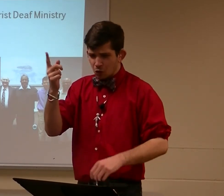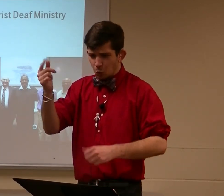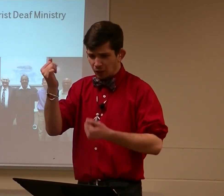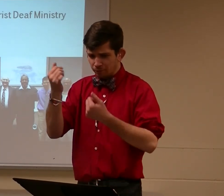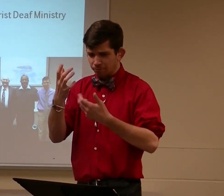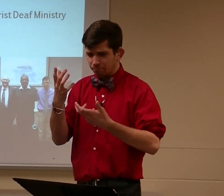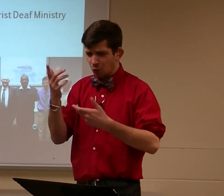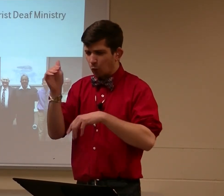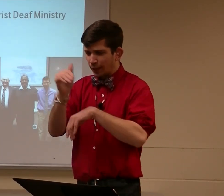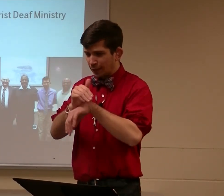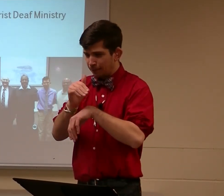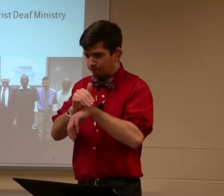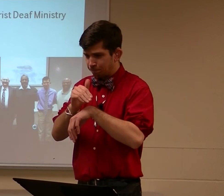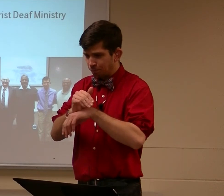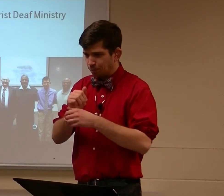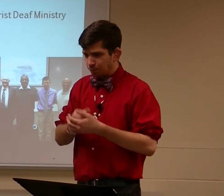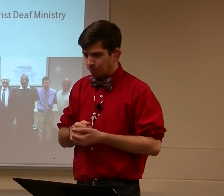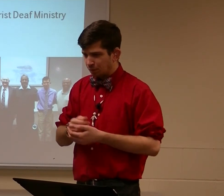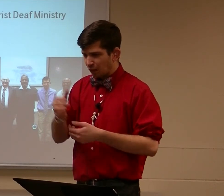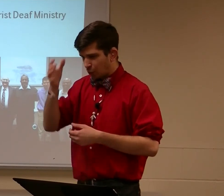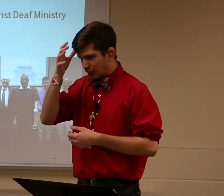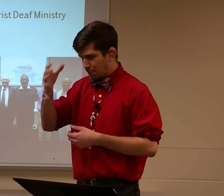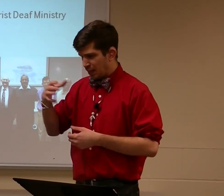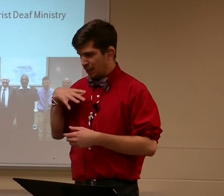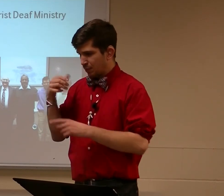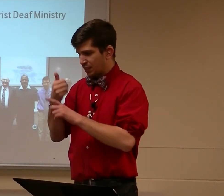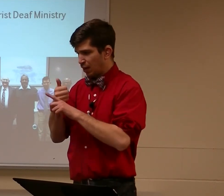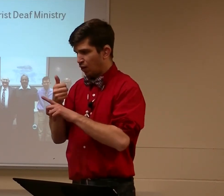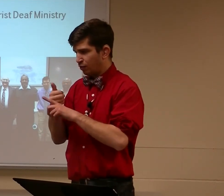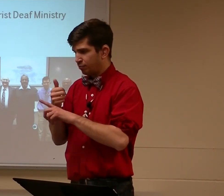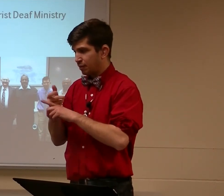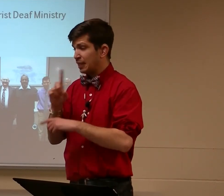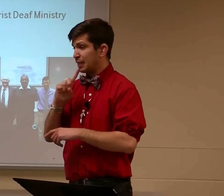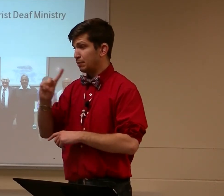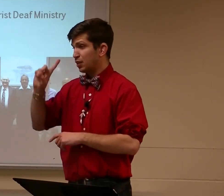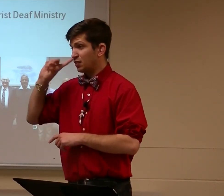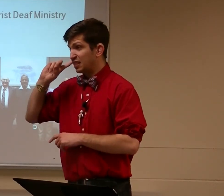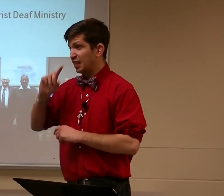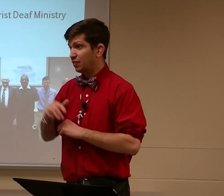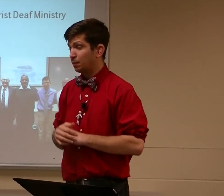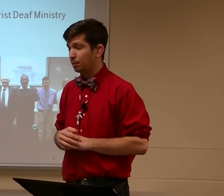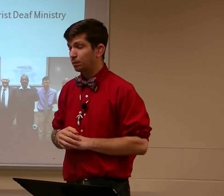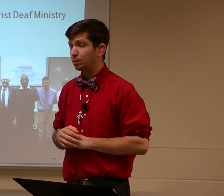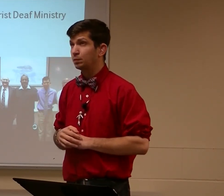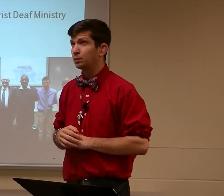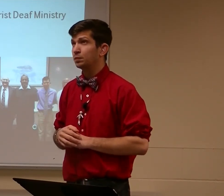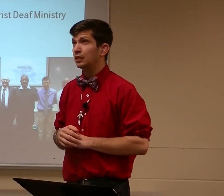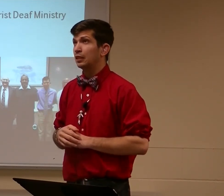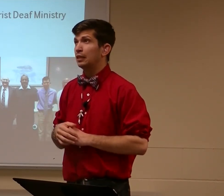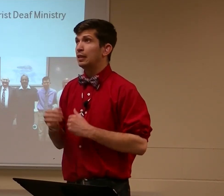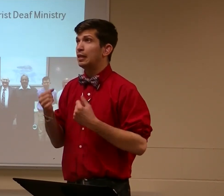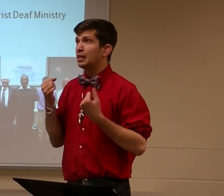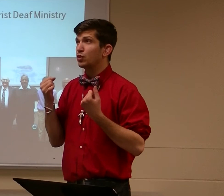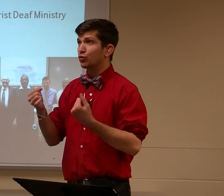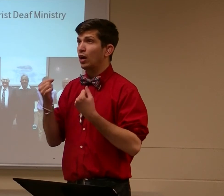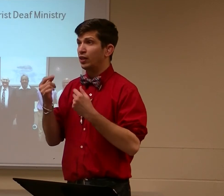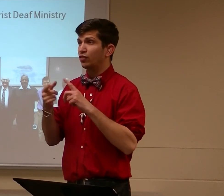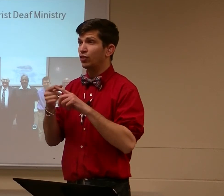one night, there was a man himself, and he himself was deaf. And he was driving from